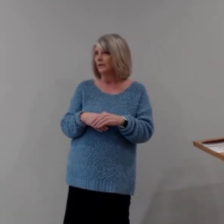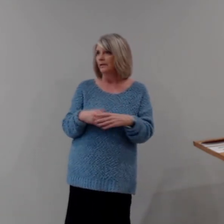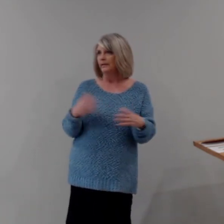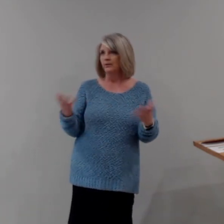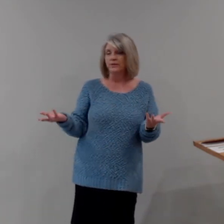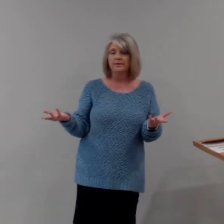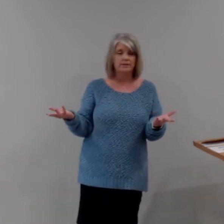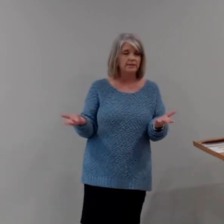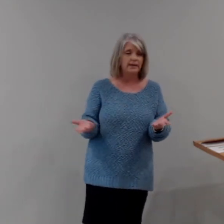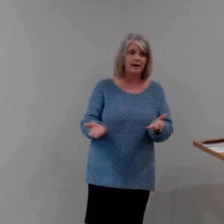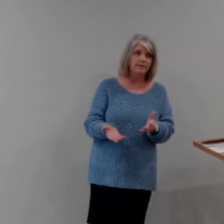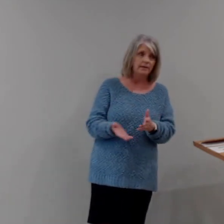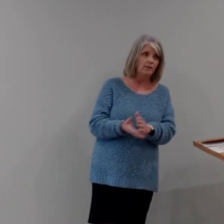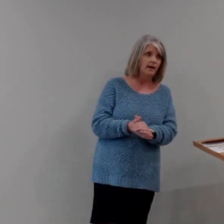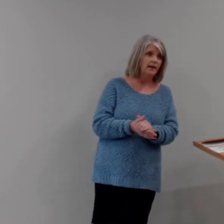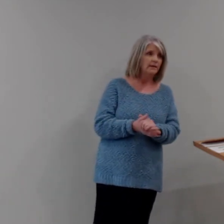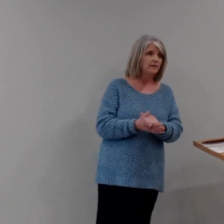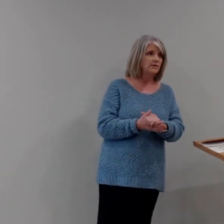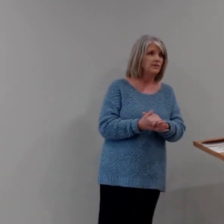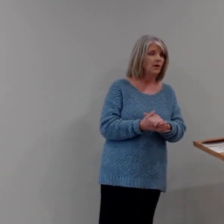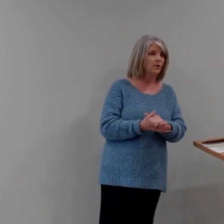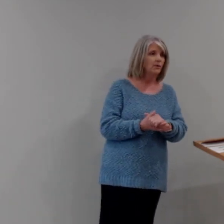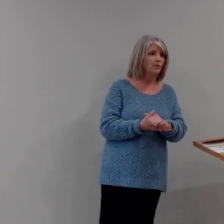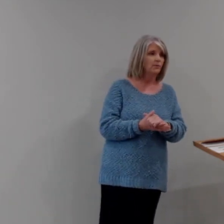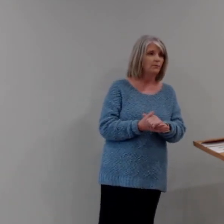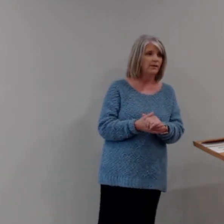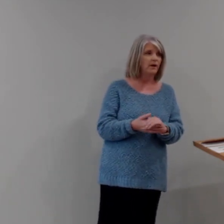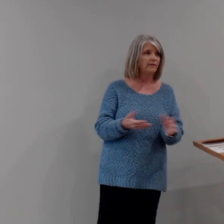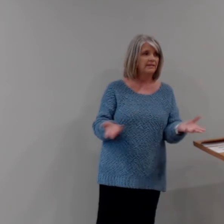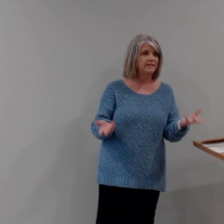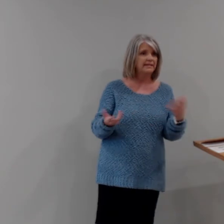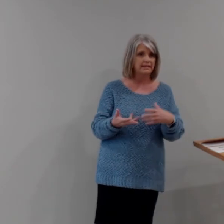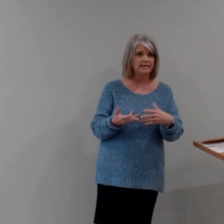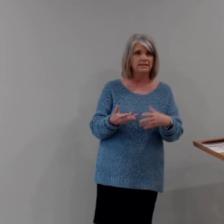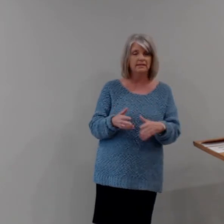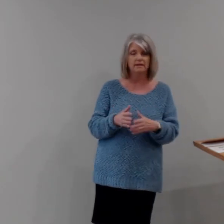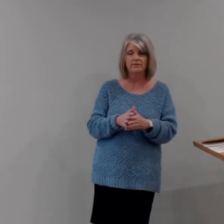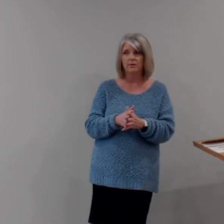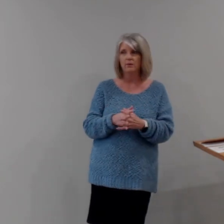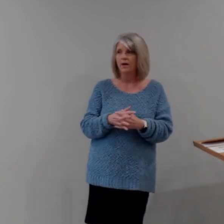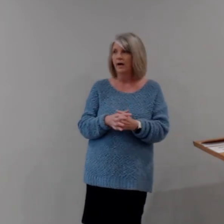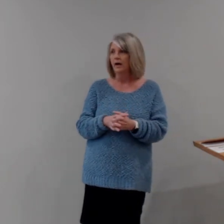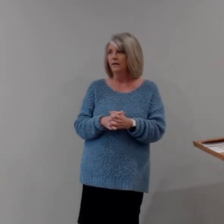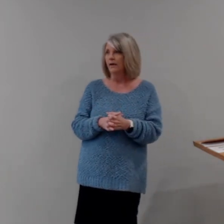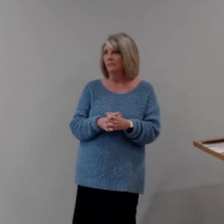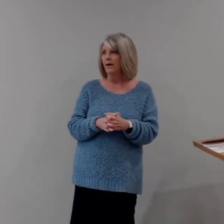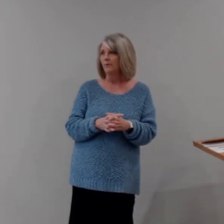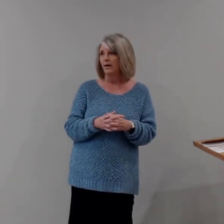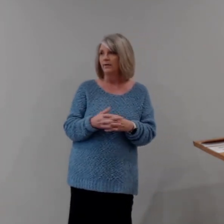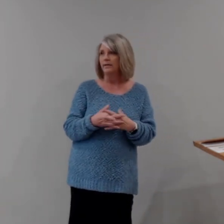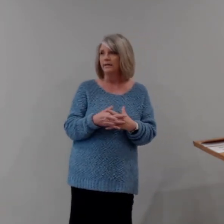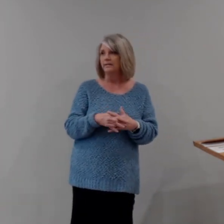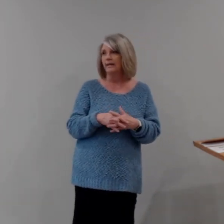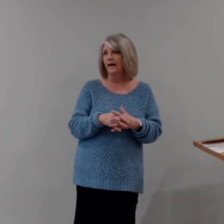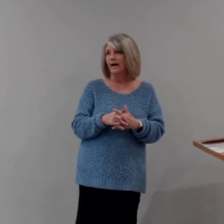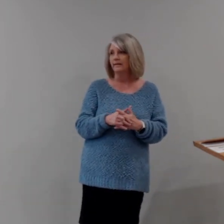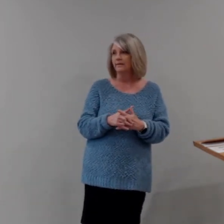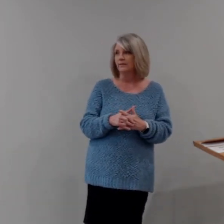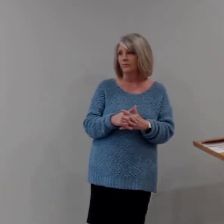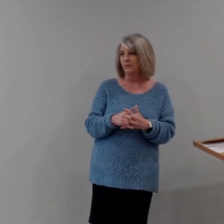It just happened that way. So with all of his sickness and stuff, so you know, my prayer is that through